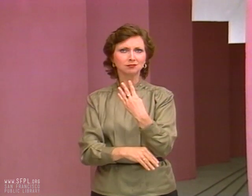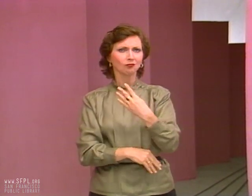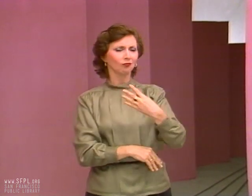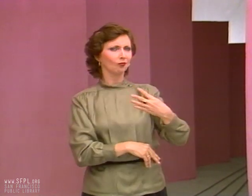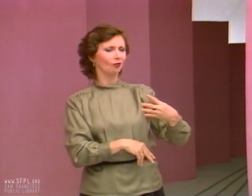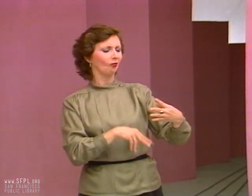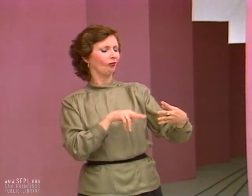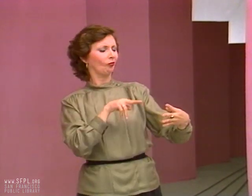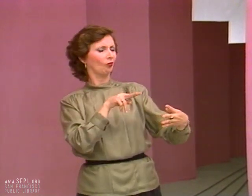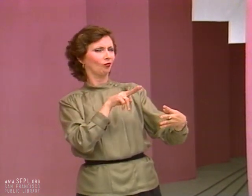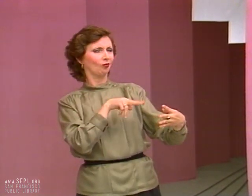of the humanities.